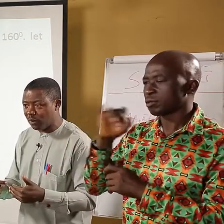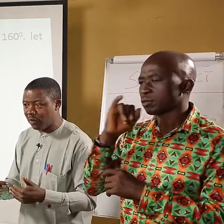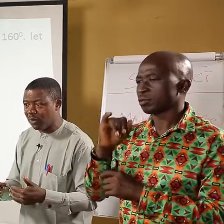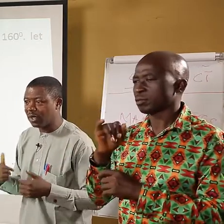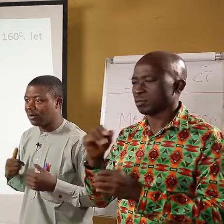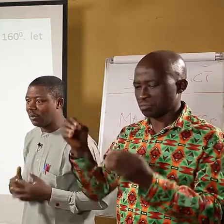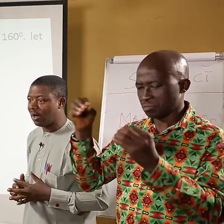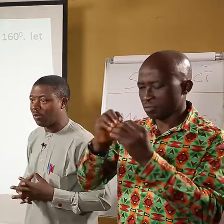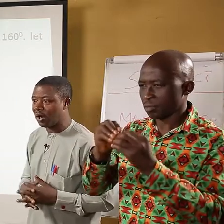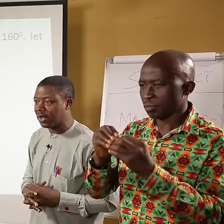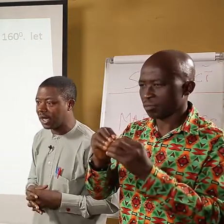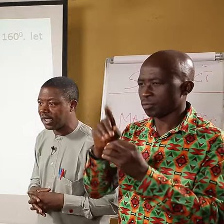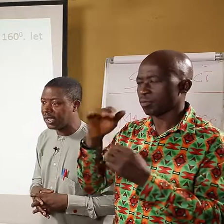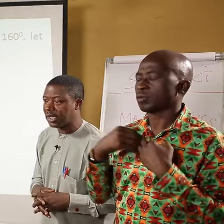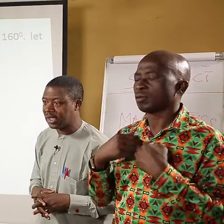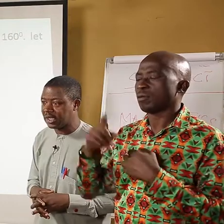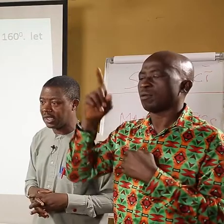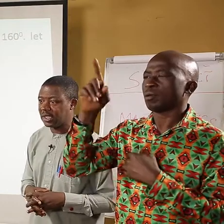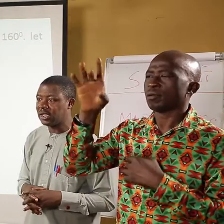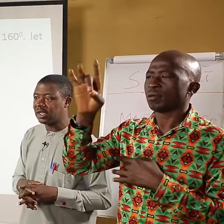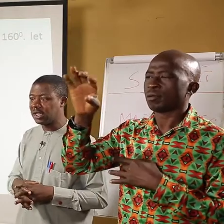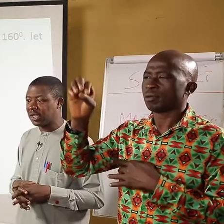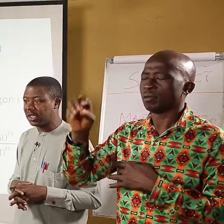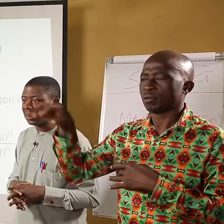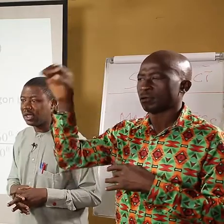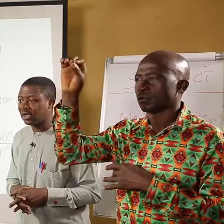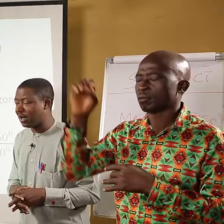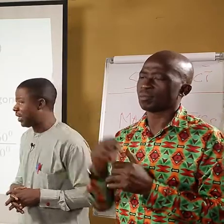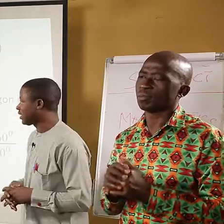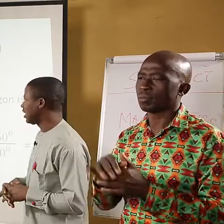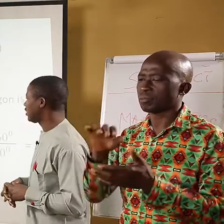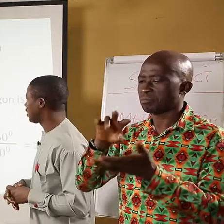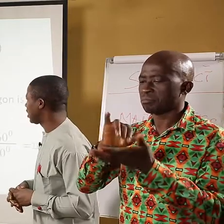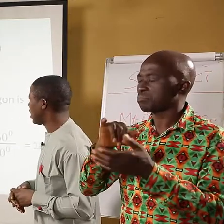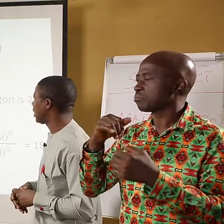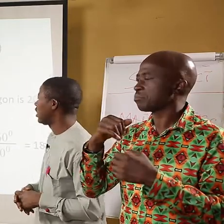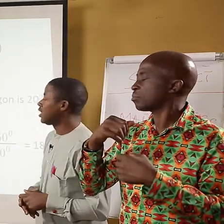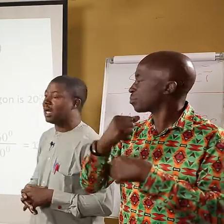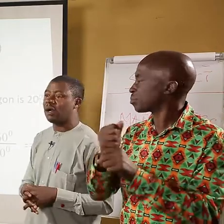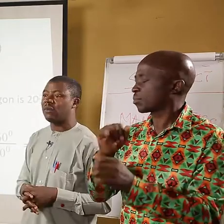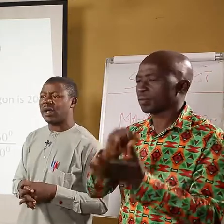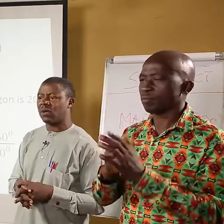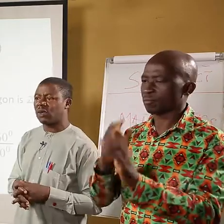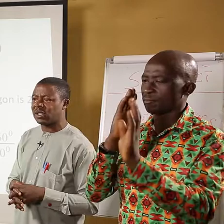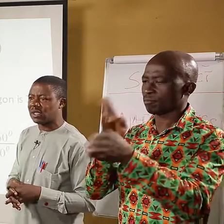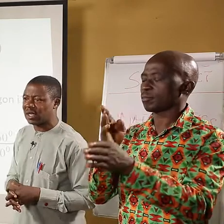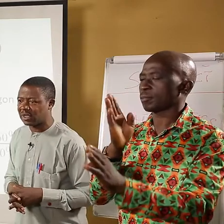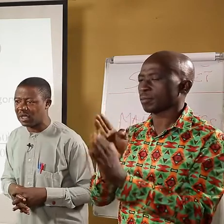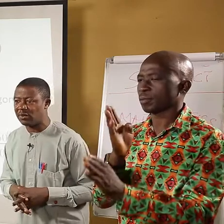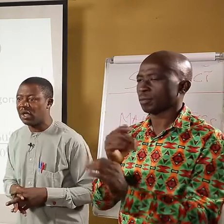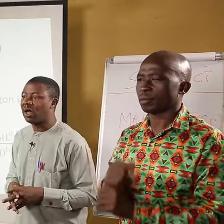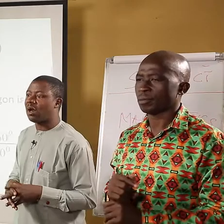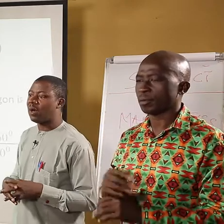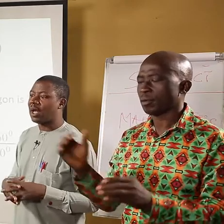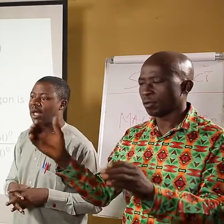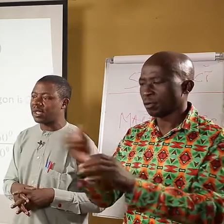add them up, you have 180 degrees. That makes a straight line. Now, by collecting like